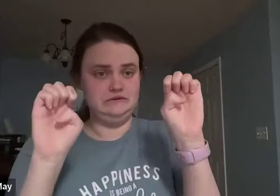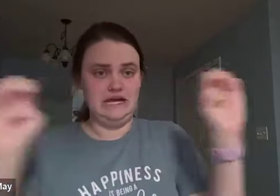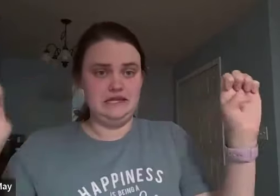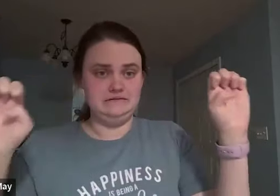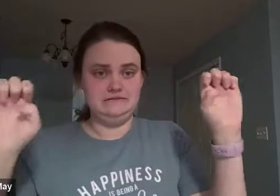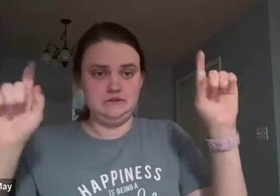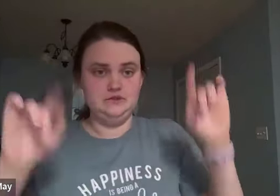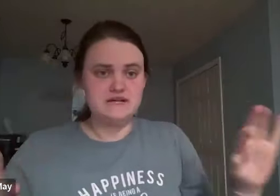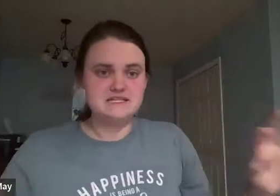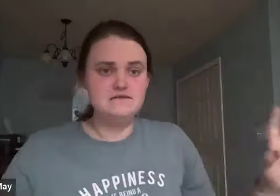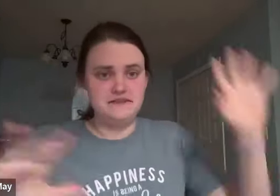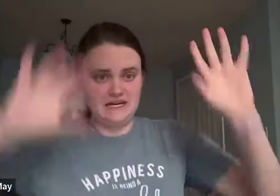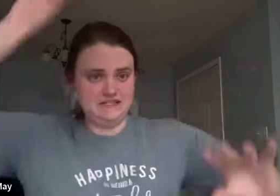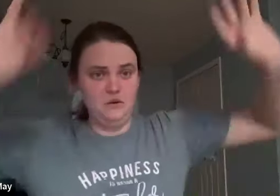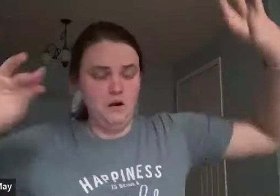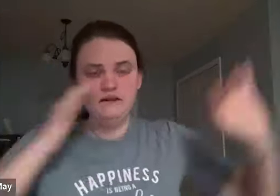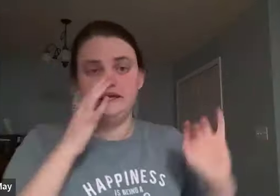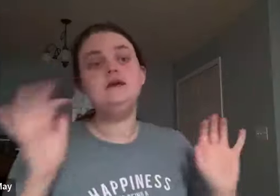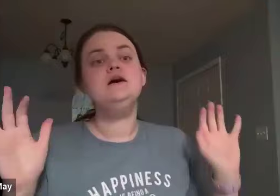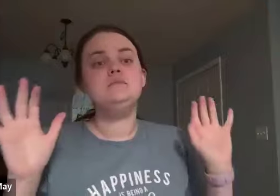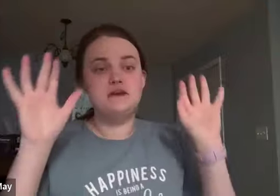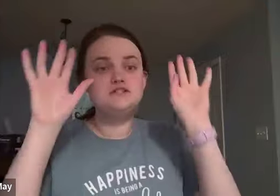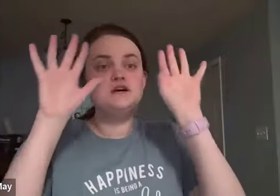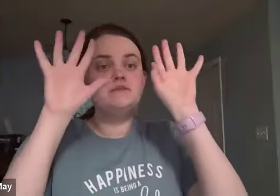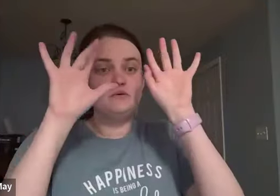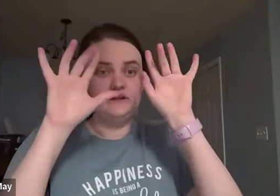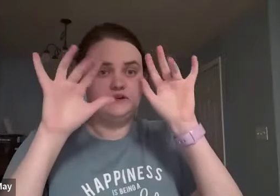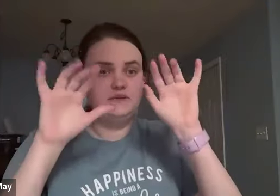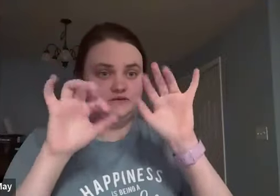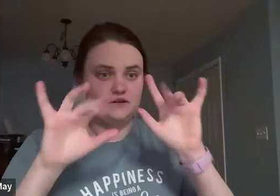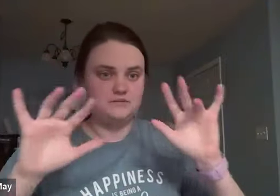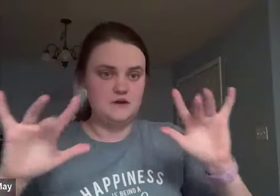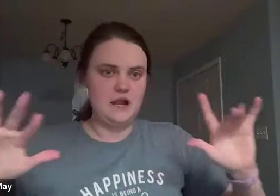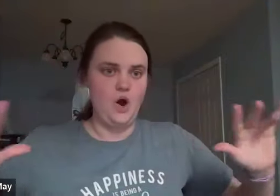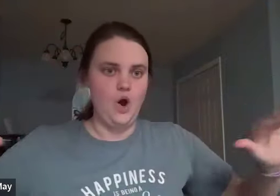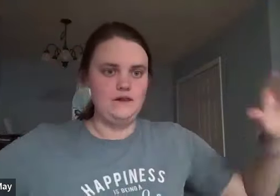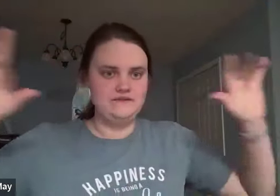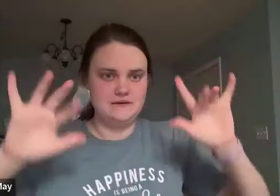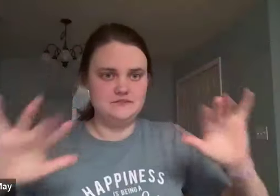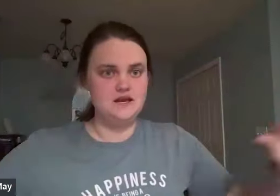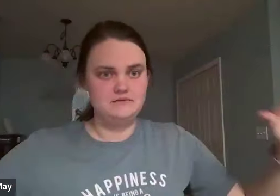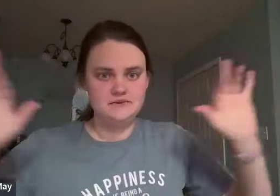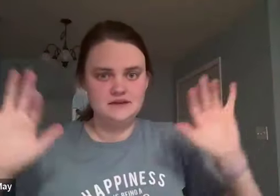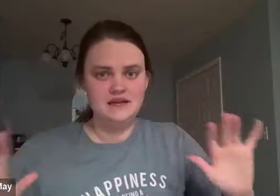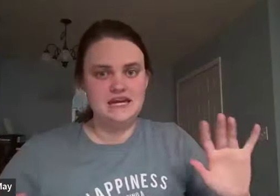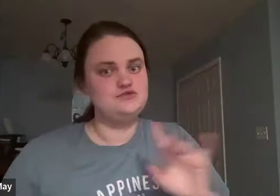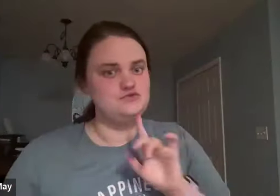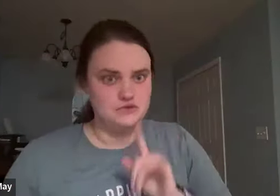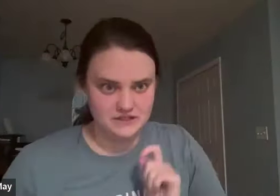like lose myself, and then it gets all wonky. But there are some that will literally be able to fingerspell like all at the same time, and it's really